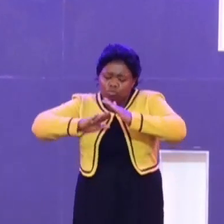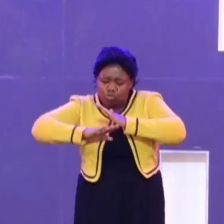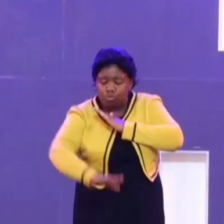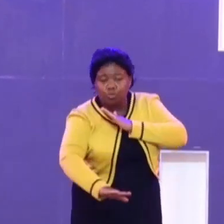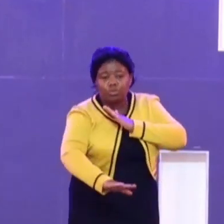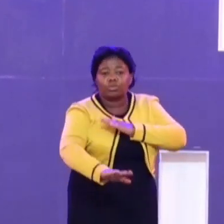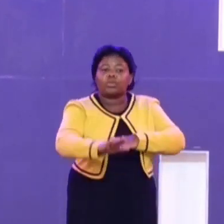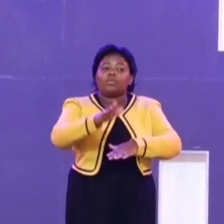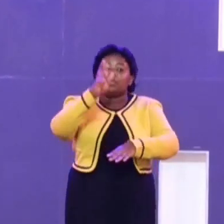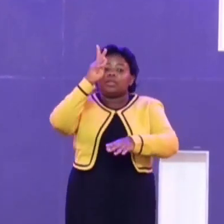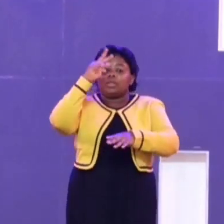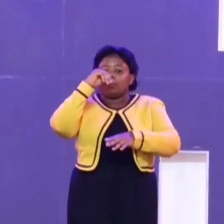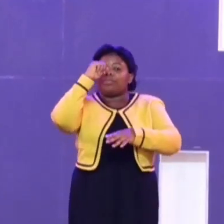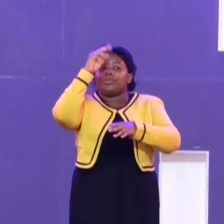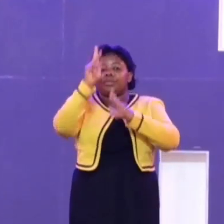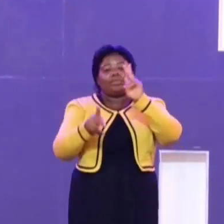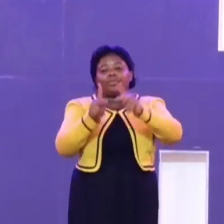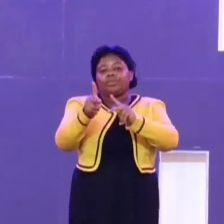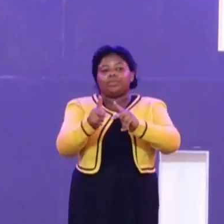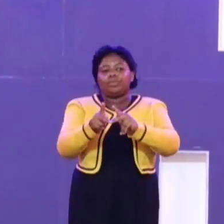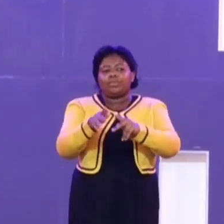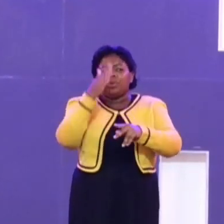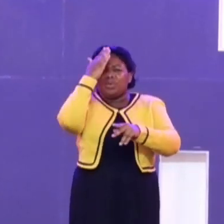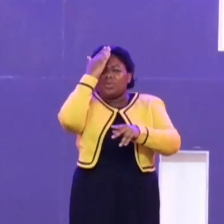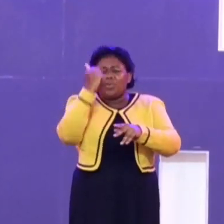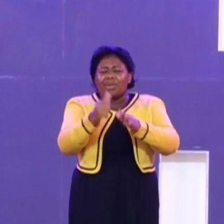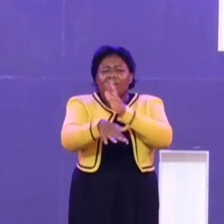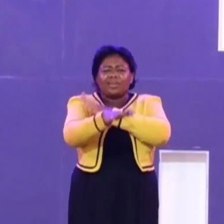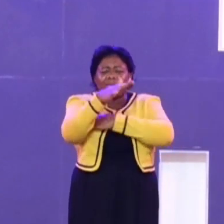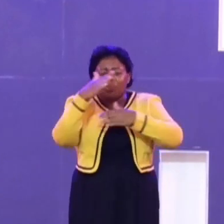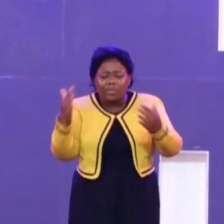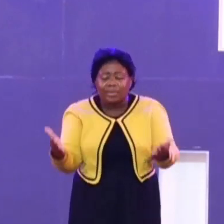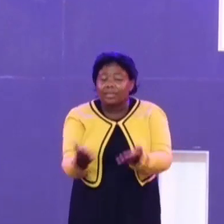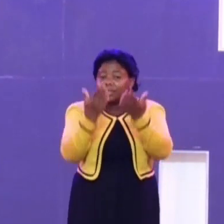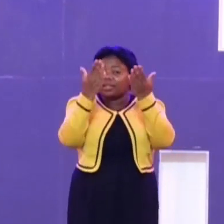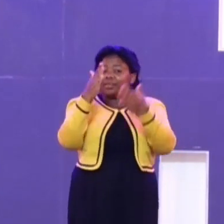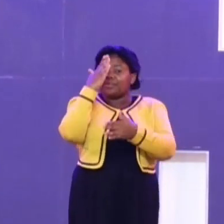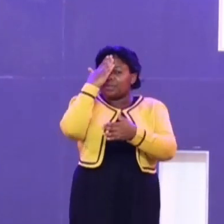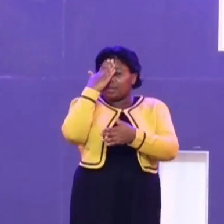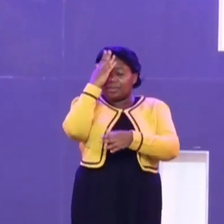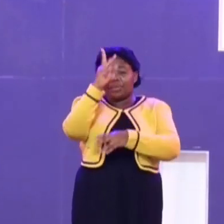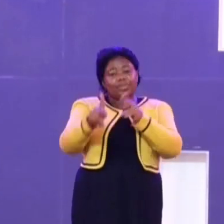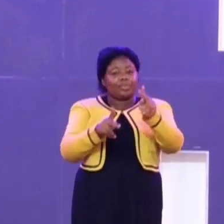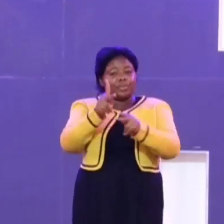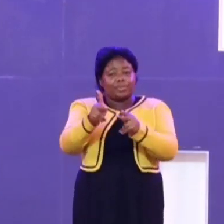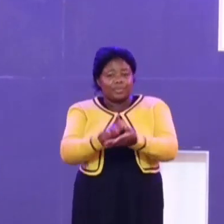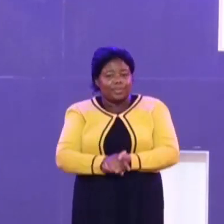pride people. Why does God lift up the humble ones?